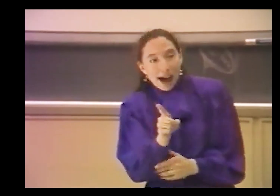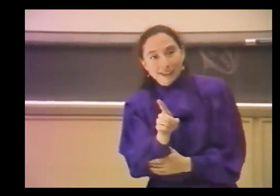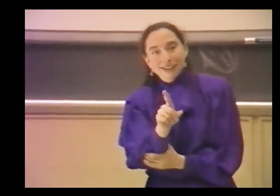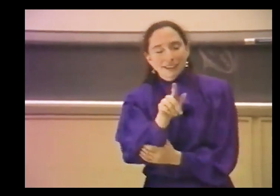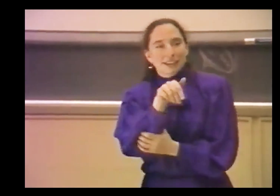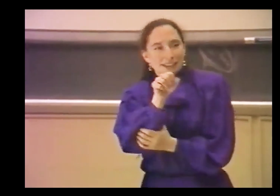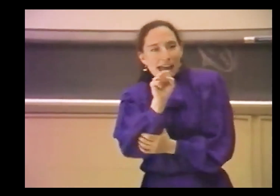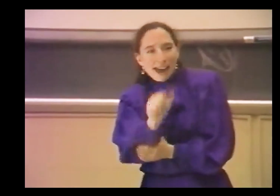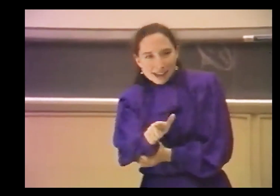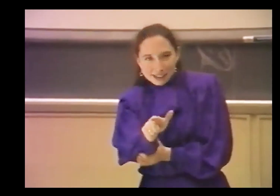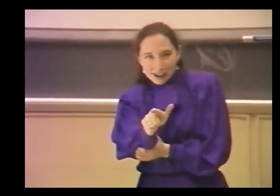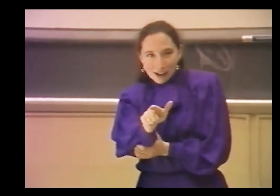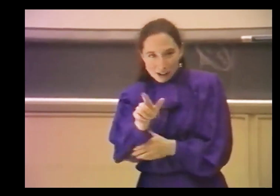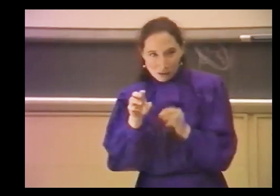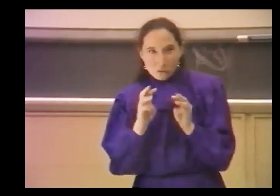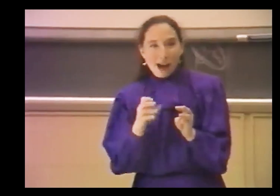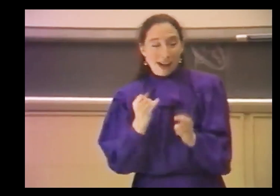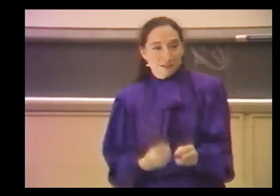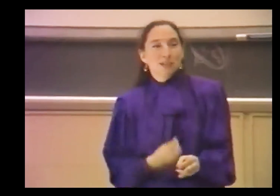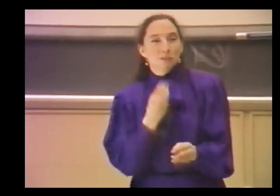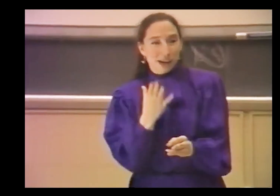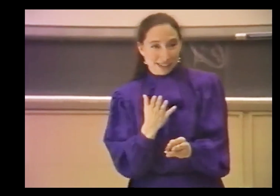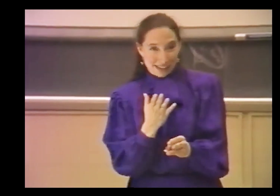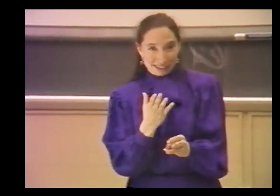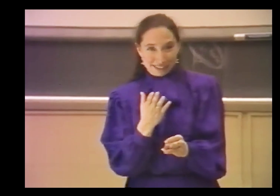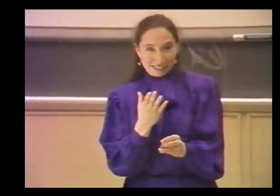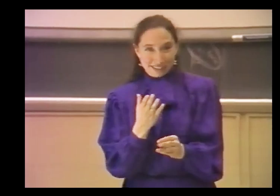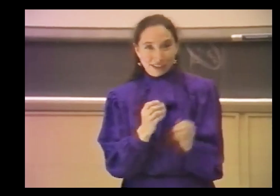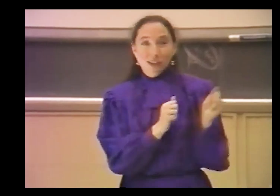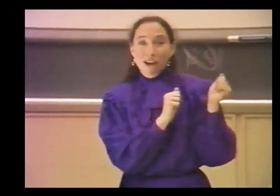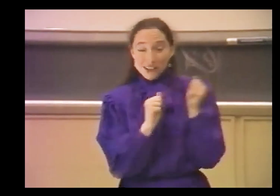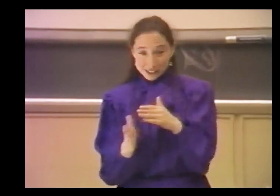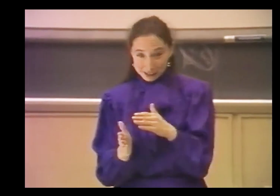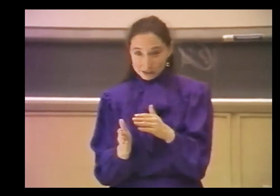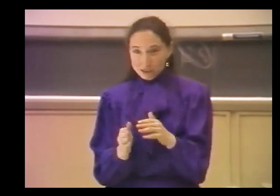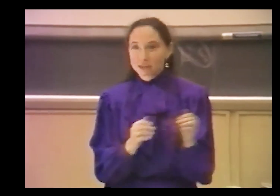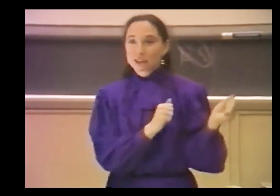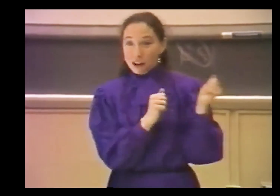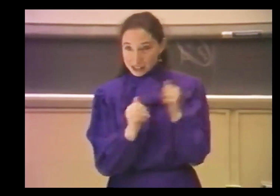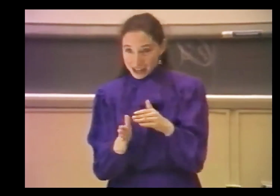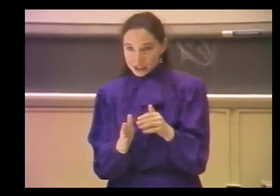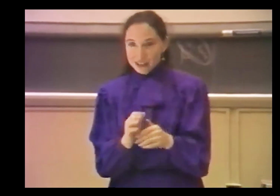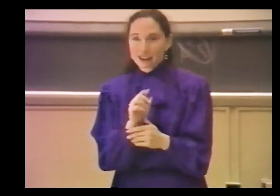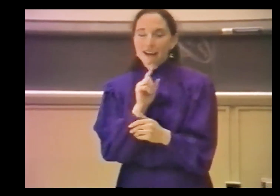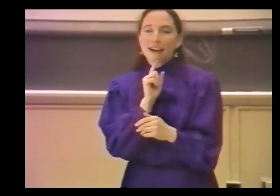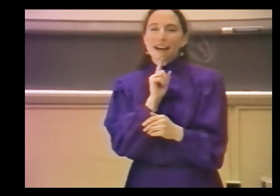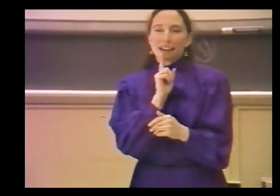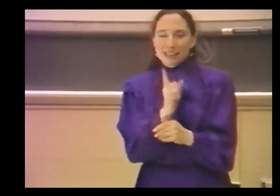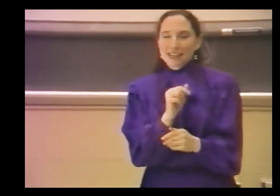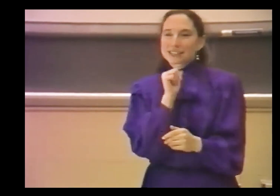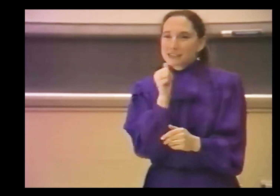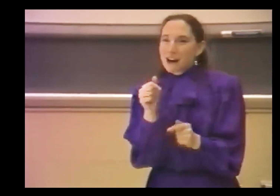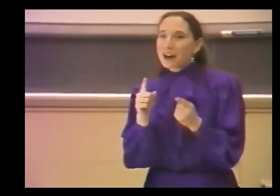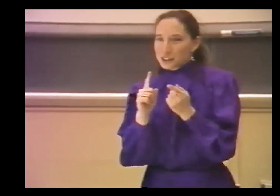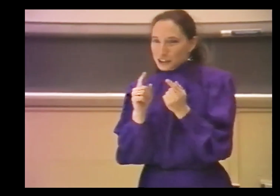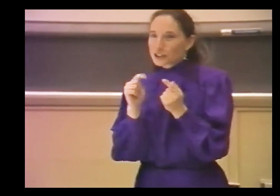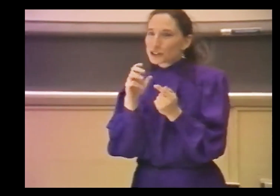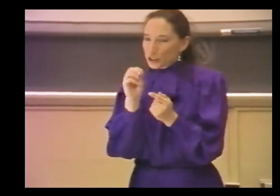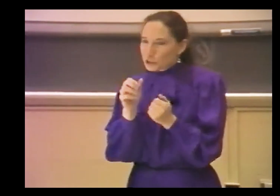fact, the ASL way of expressing causatives or causation is not